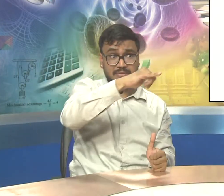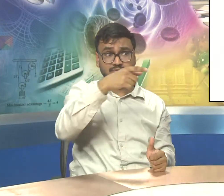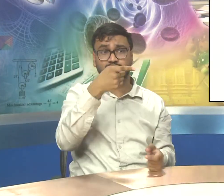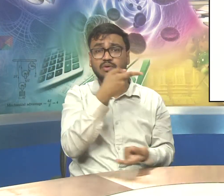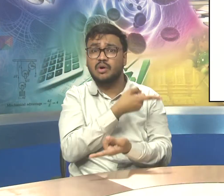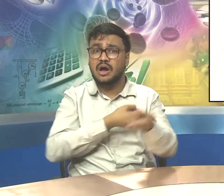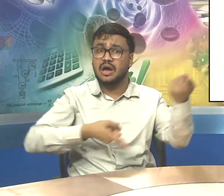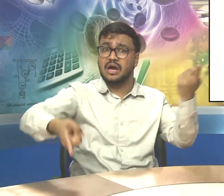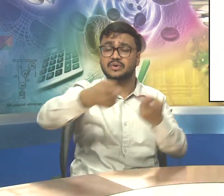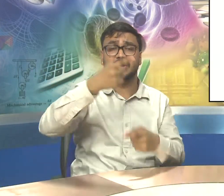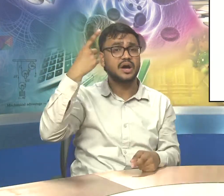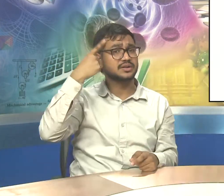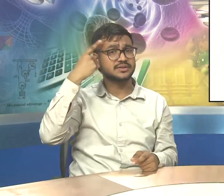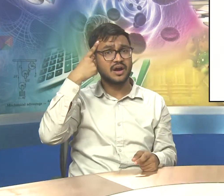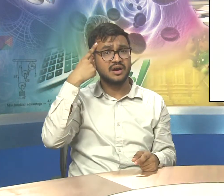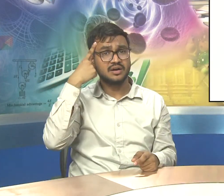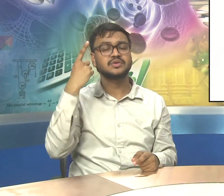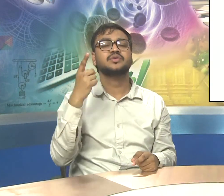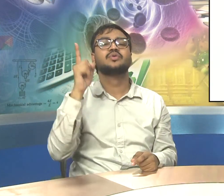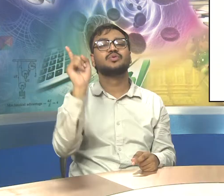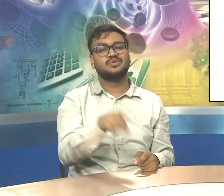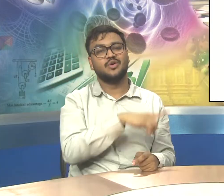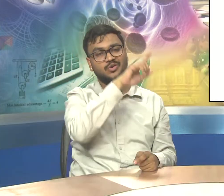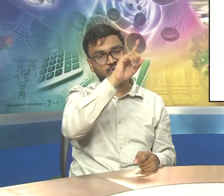over the world, is wrong.